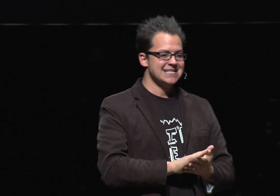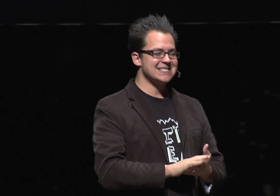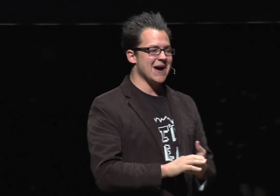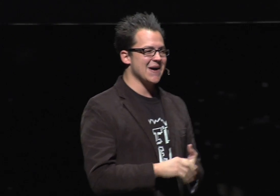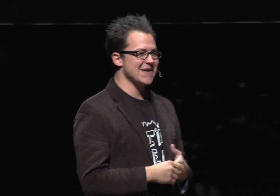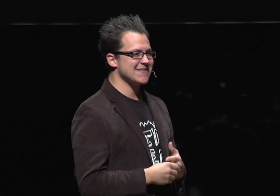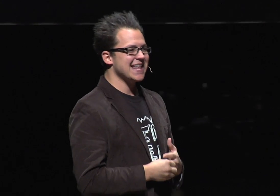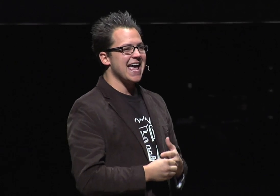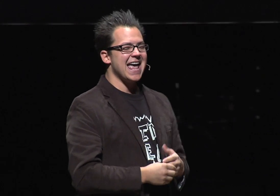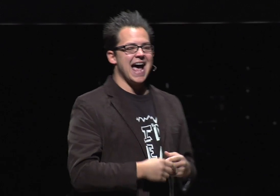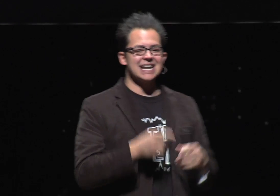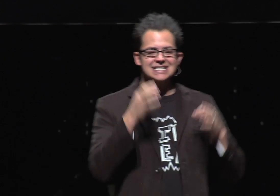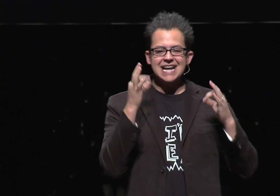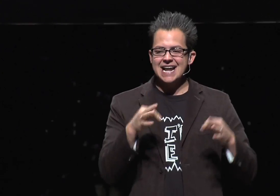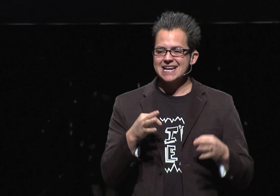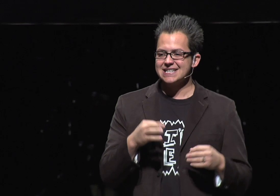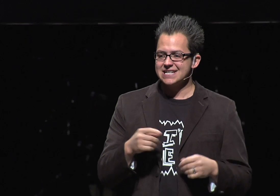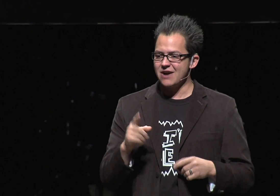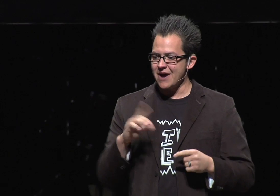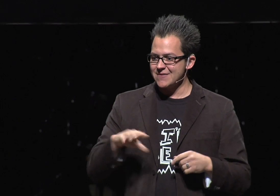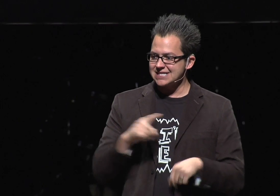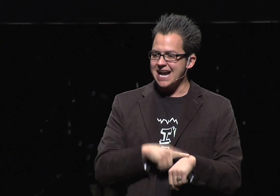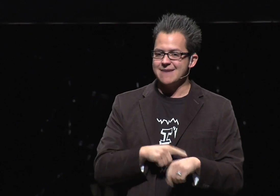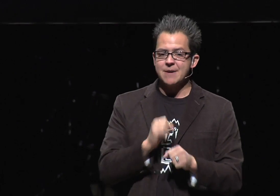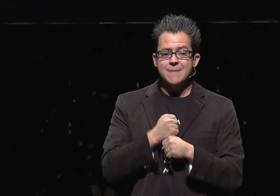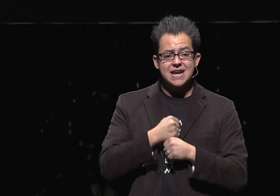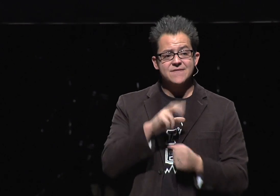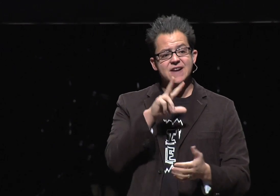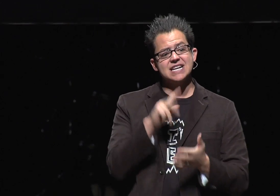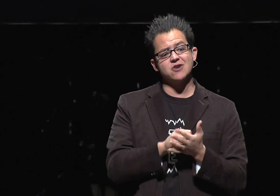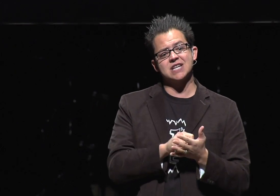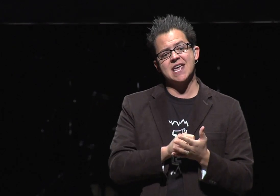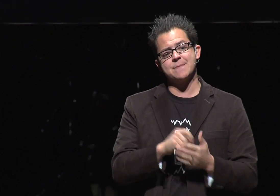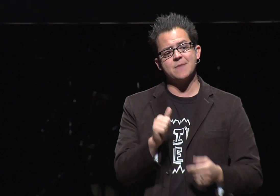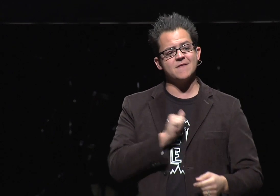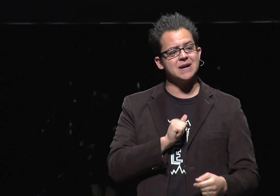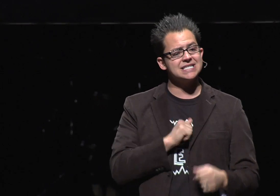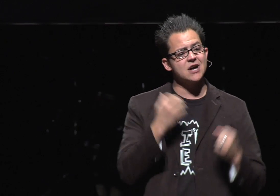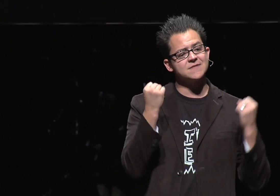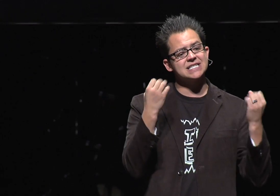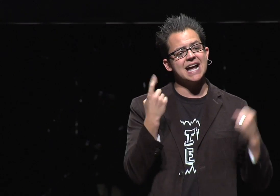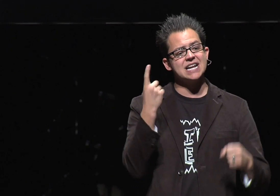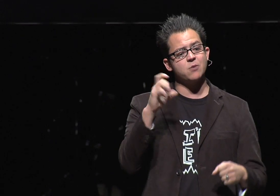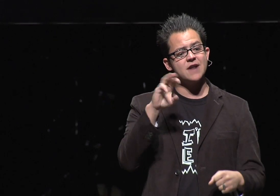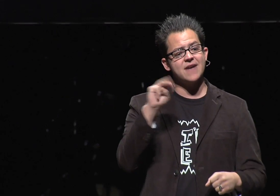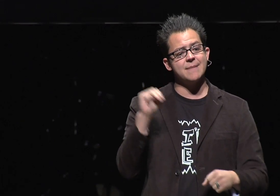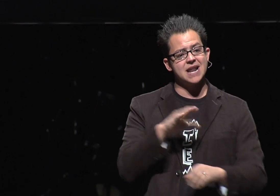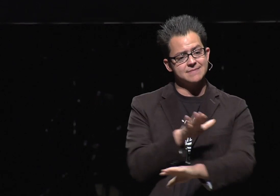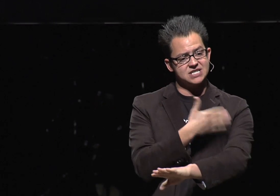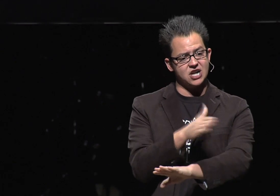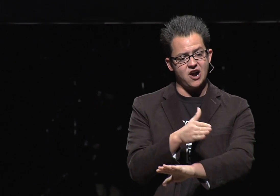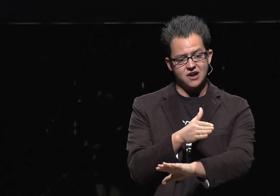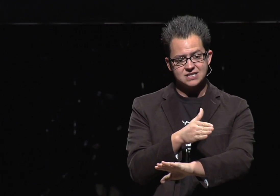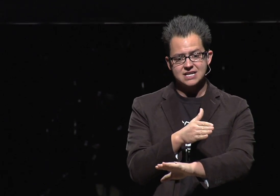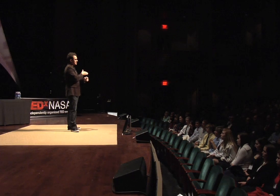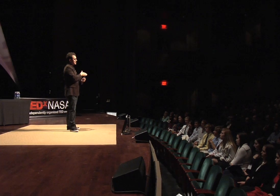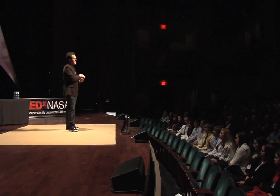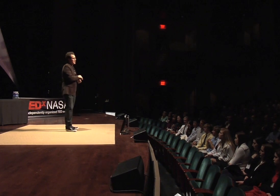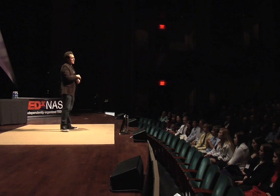So I decided around this time to make a videotape of myself signing one of Eminem's songs.